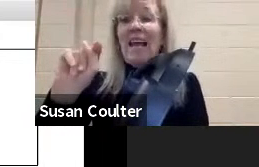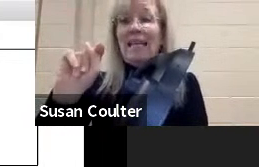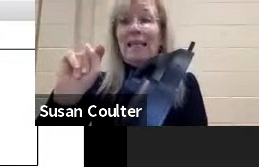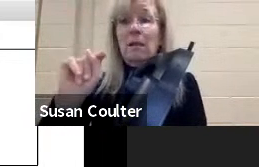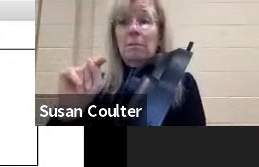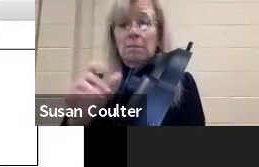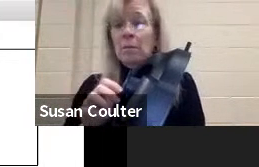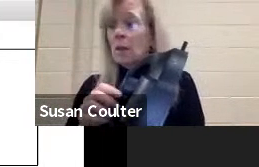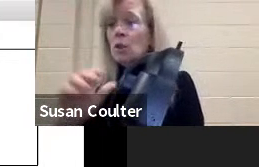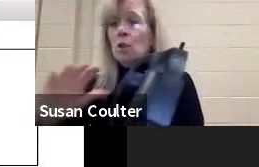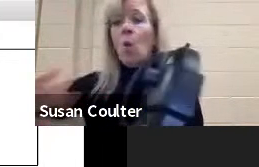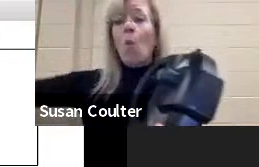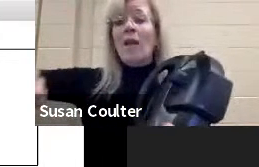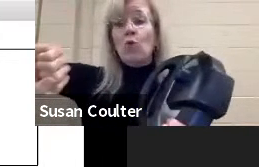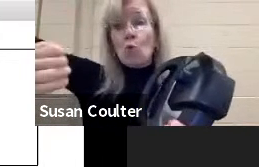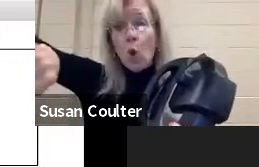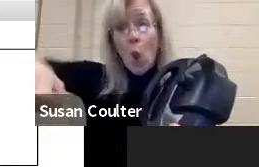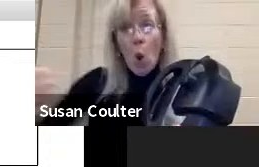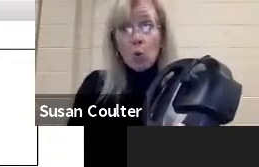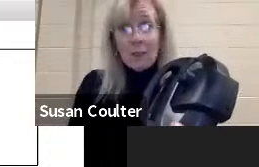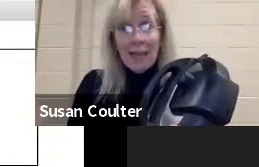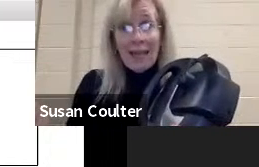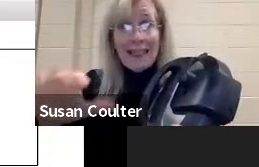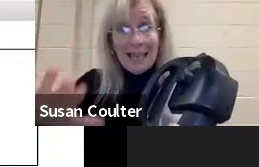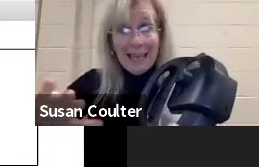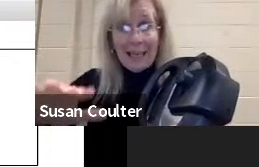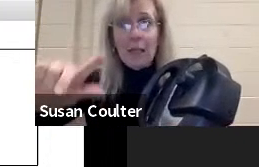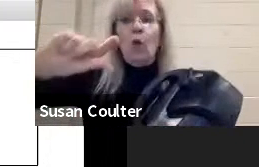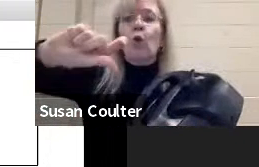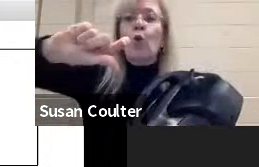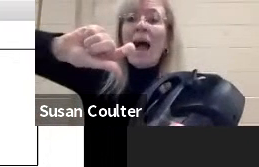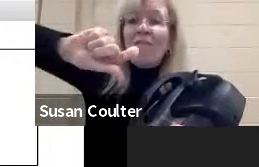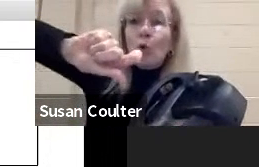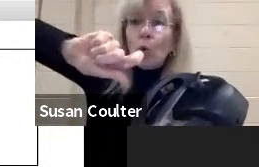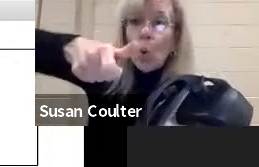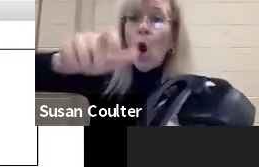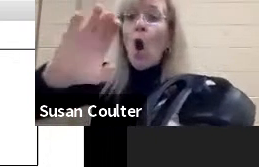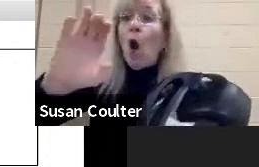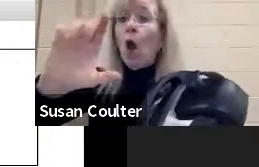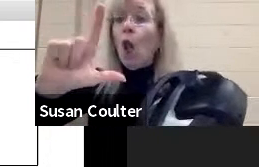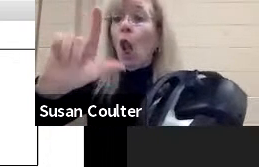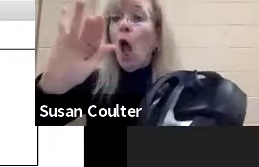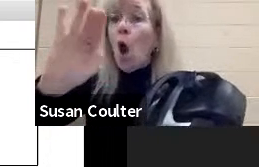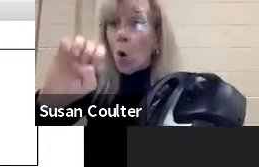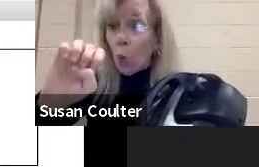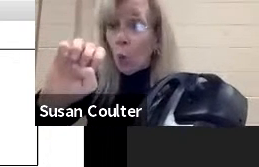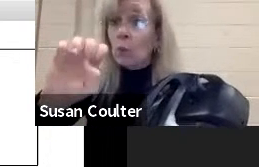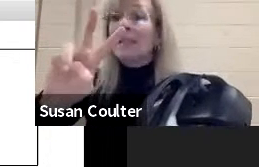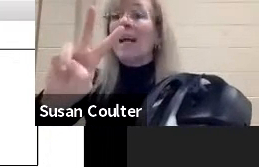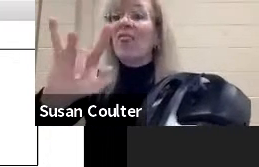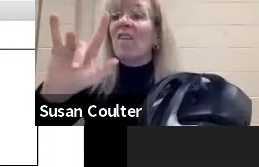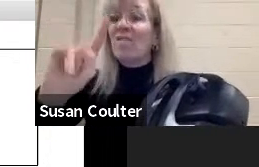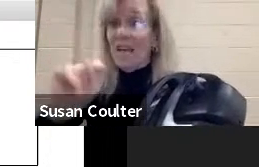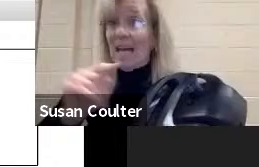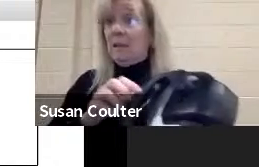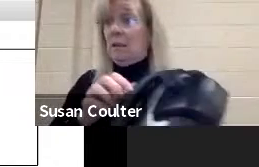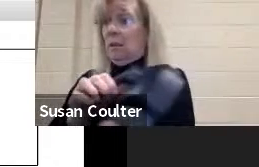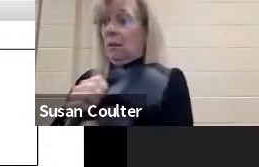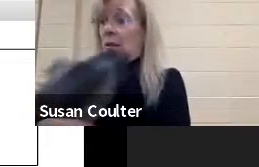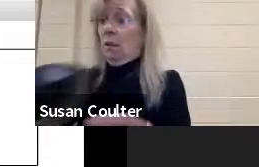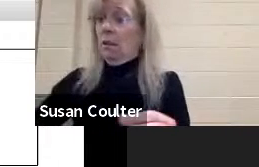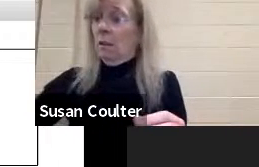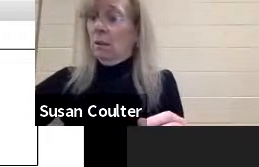that's your vent. So when you close the lid, you have to close the